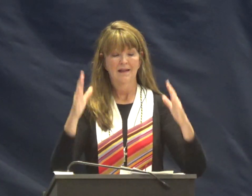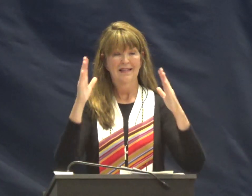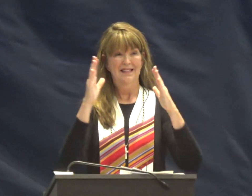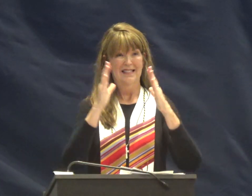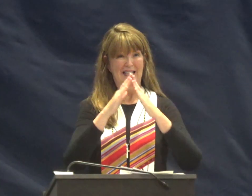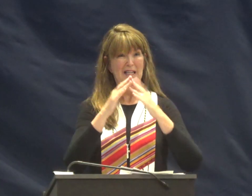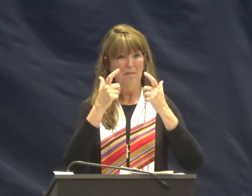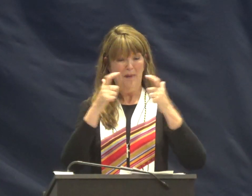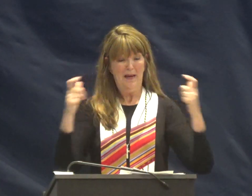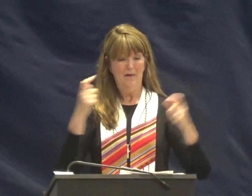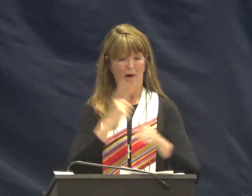to stop sinning.